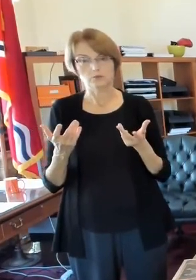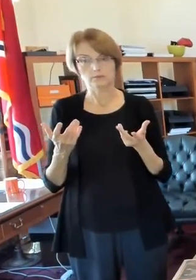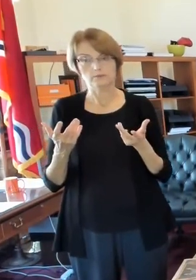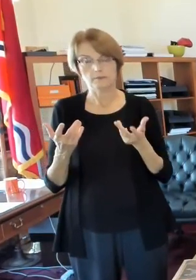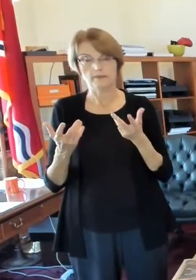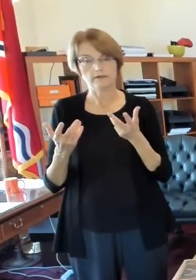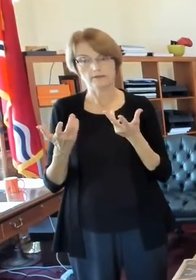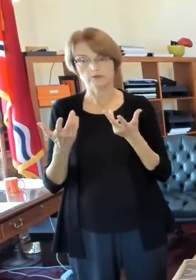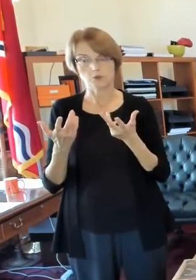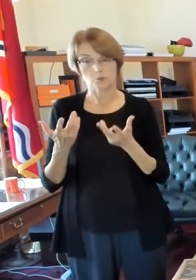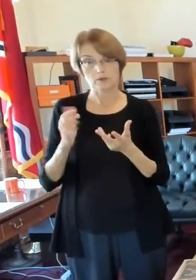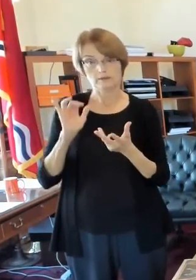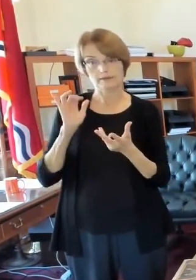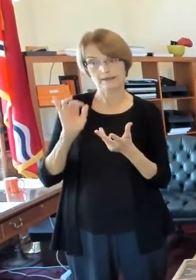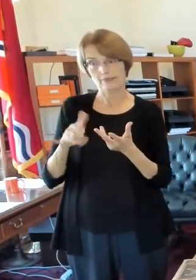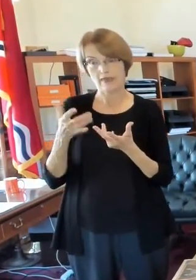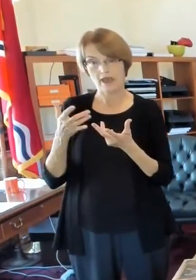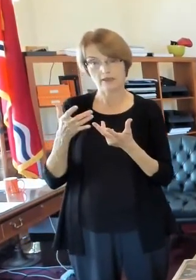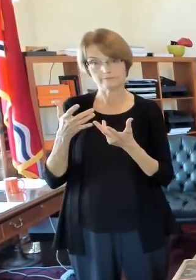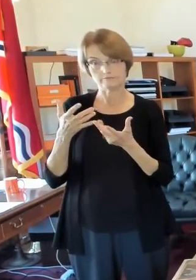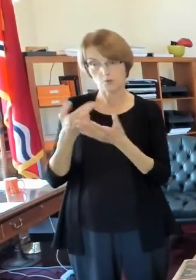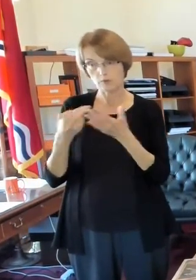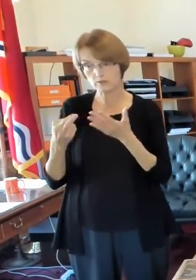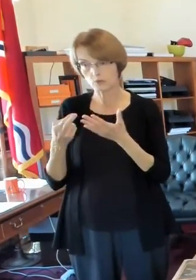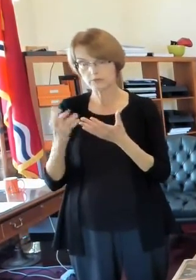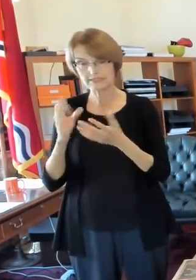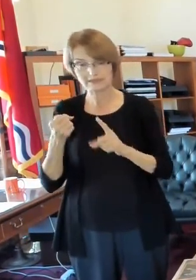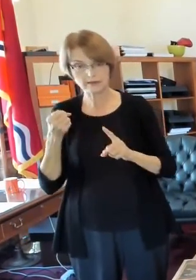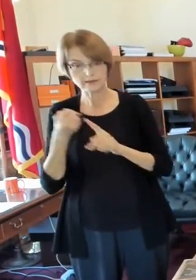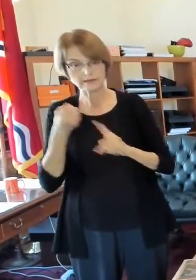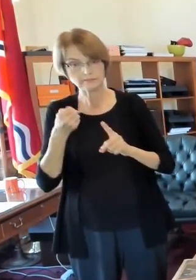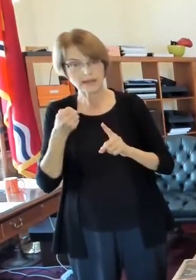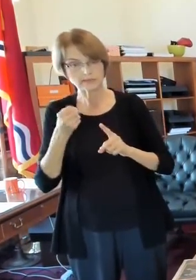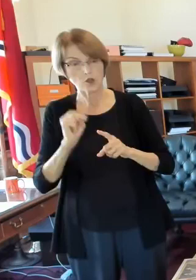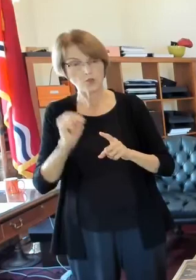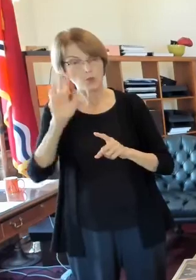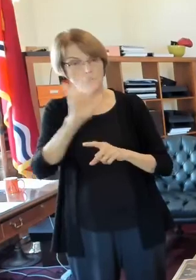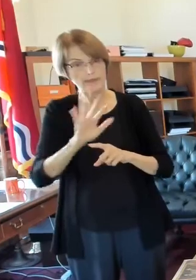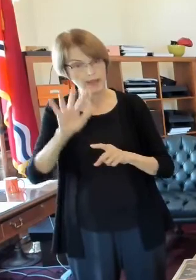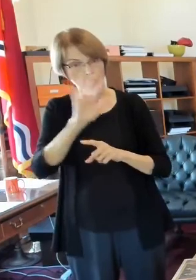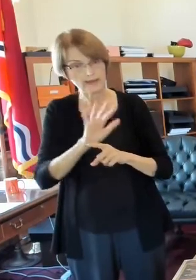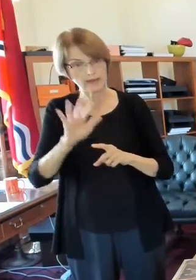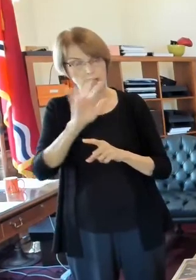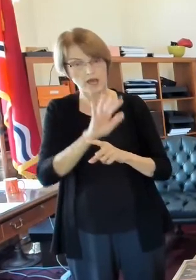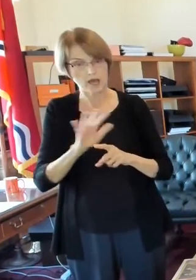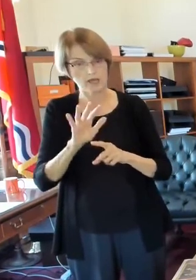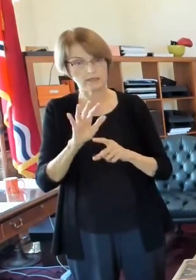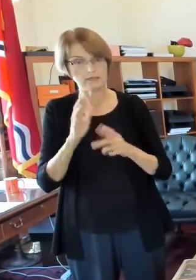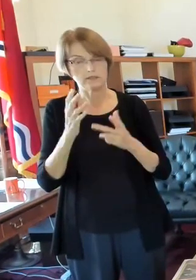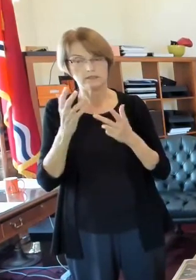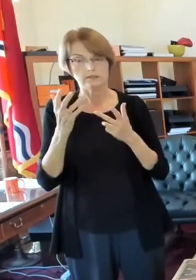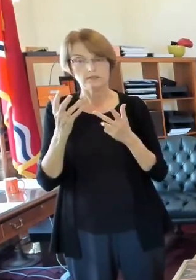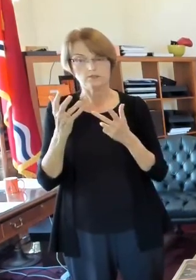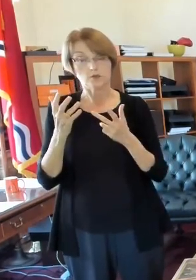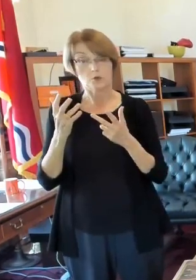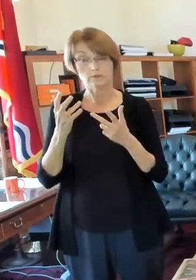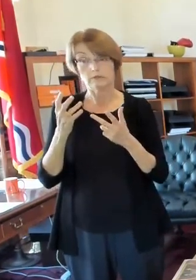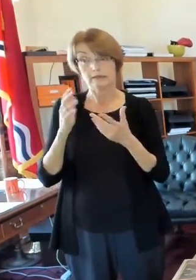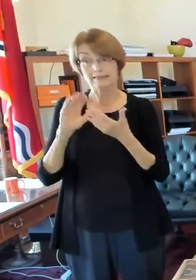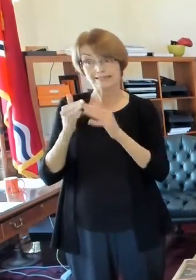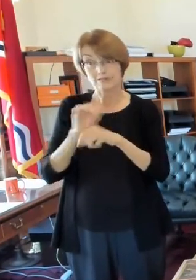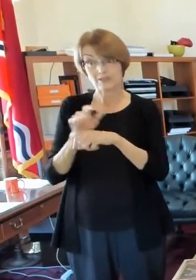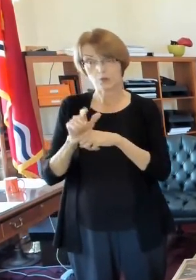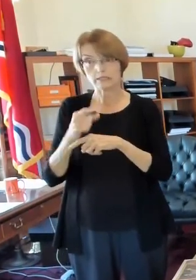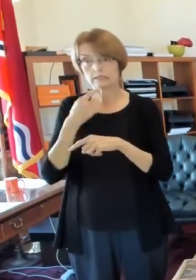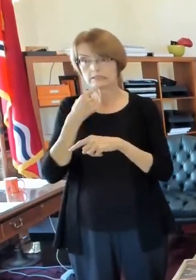city, particularly the north side? And how does that happen when the cities said they are short officers? So it